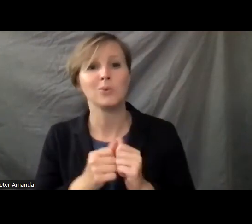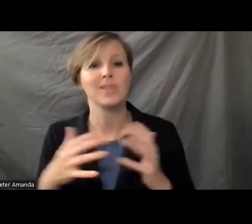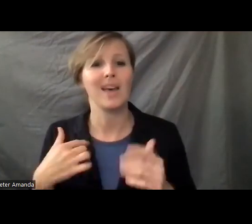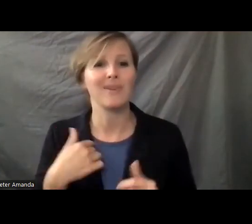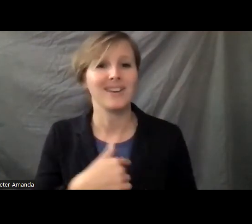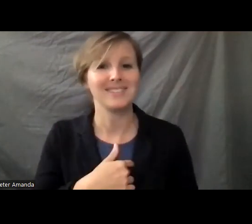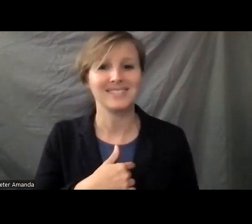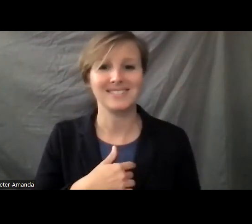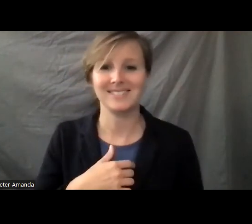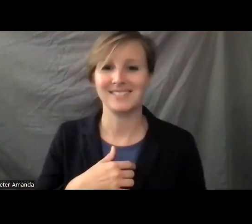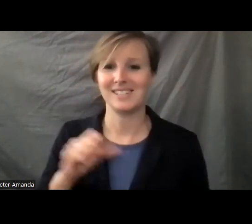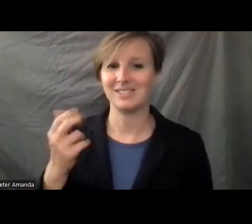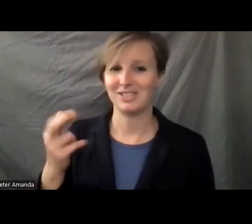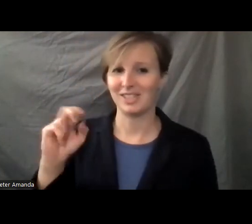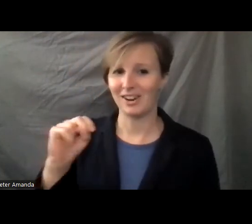Thank you.